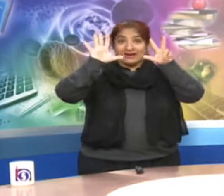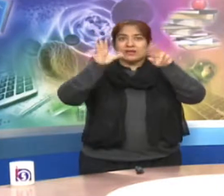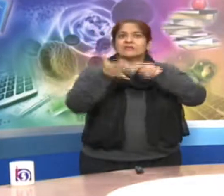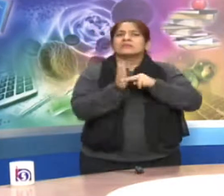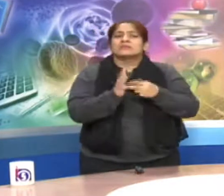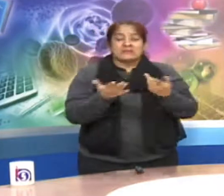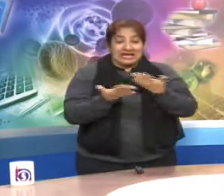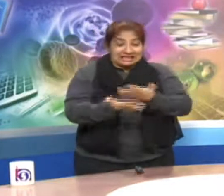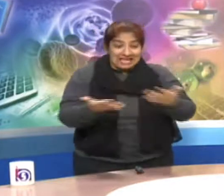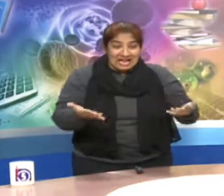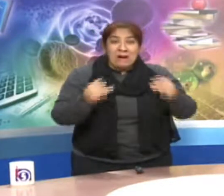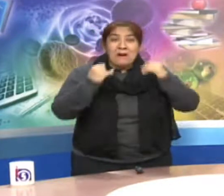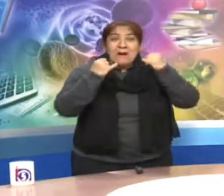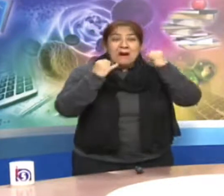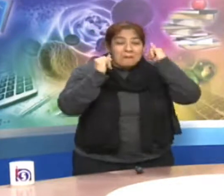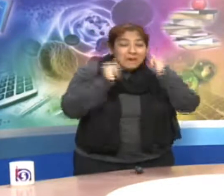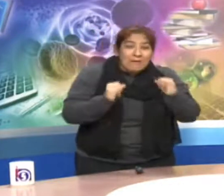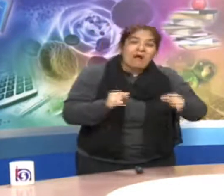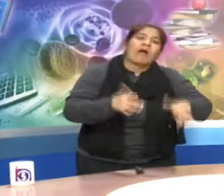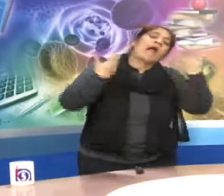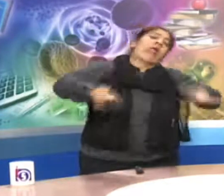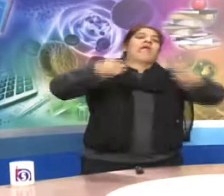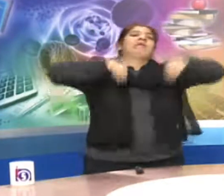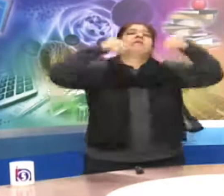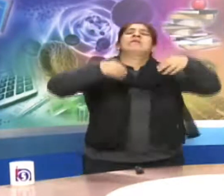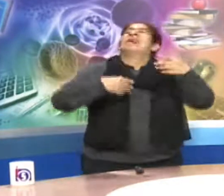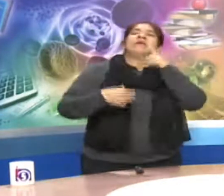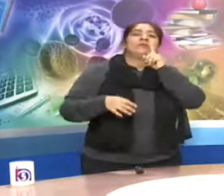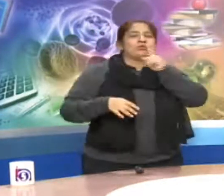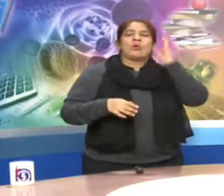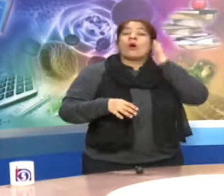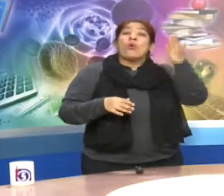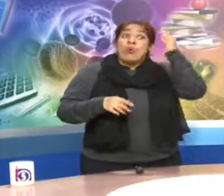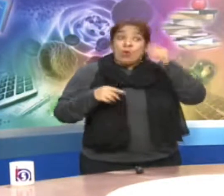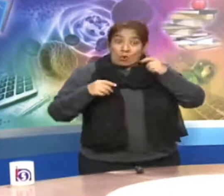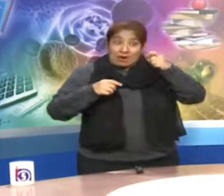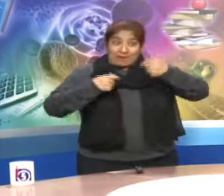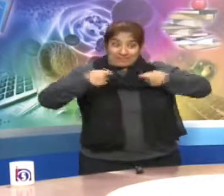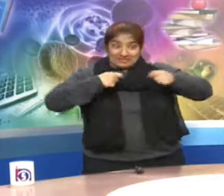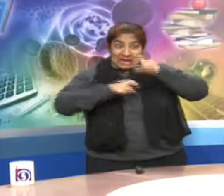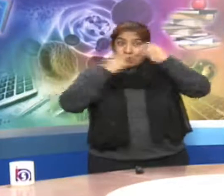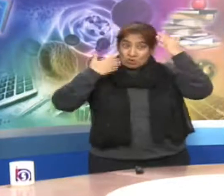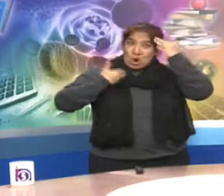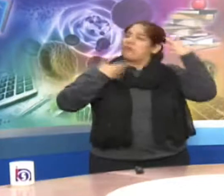500. It's higher than the MRP. 8th point is defective goods.